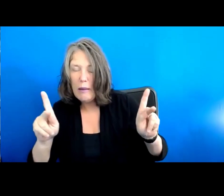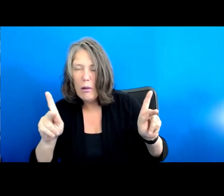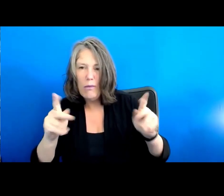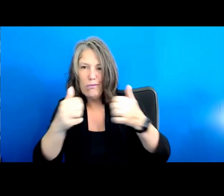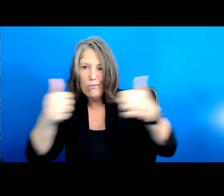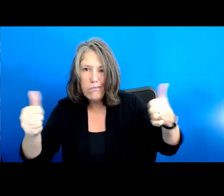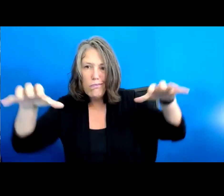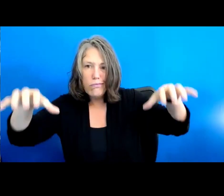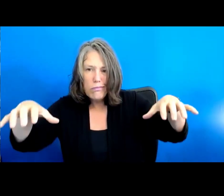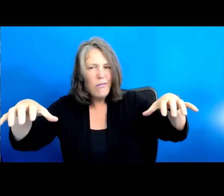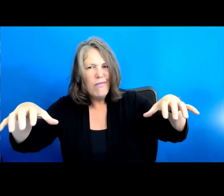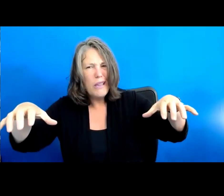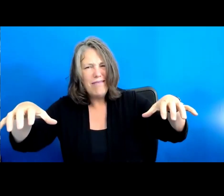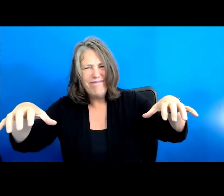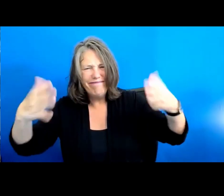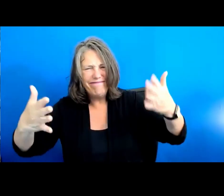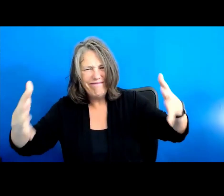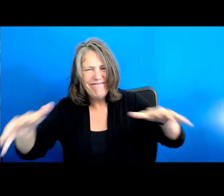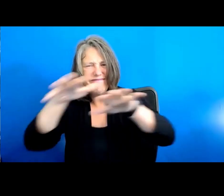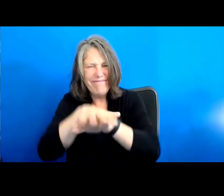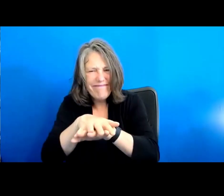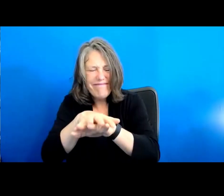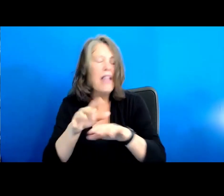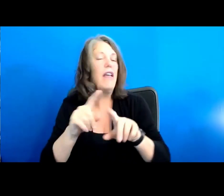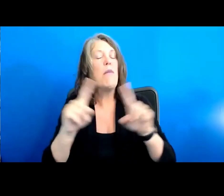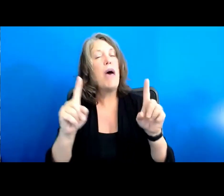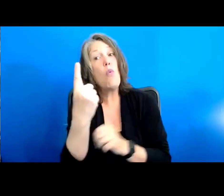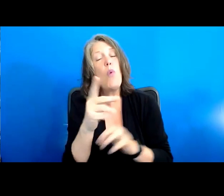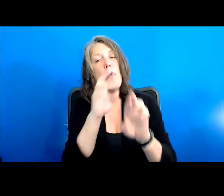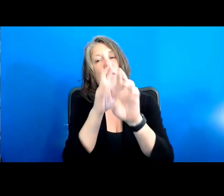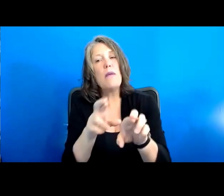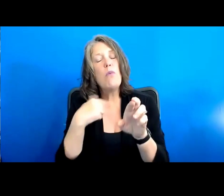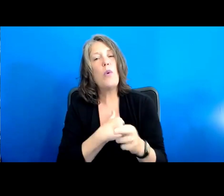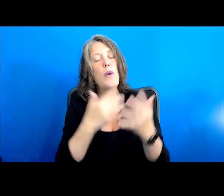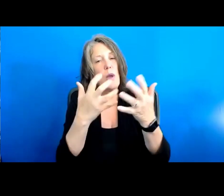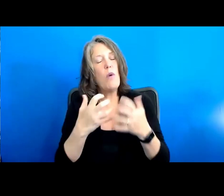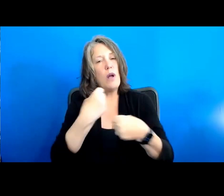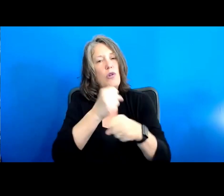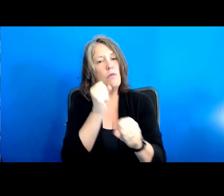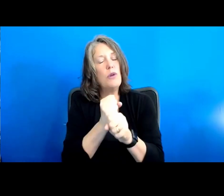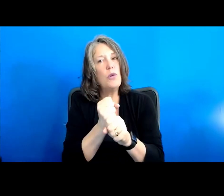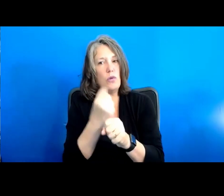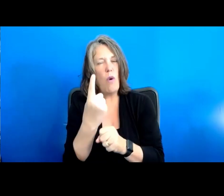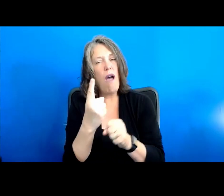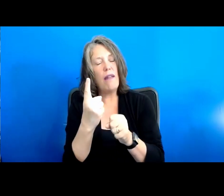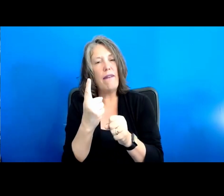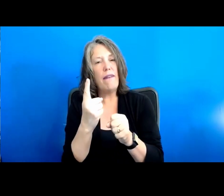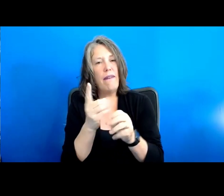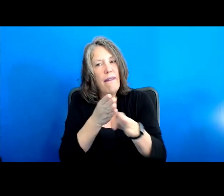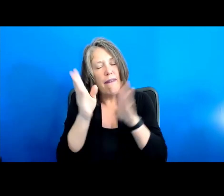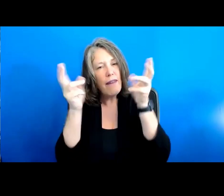example. So, for example, one of the reports we want to produce, thematic report, will be